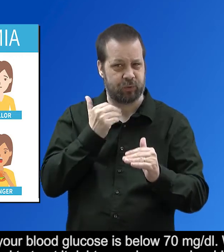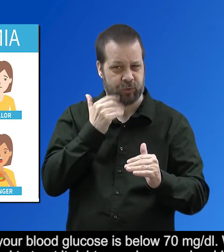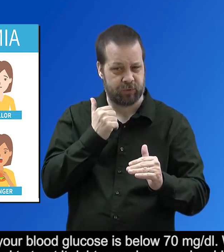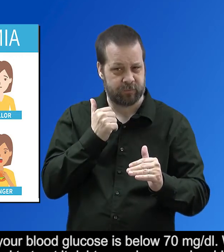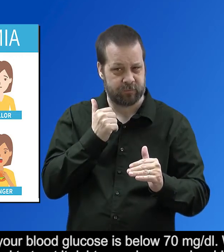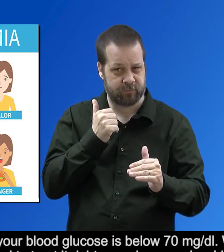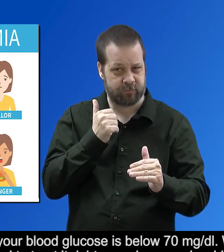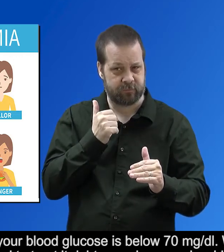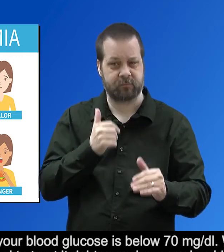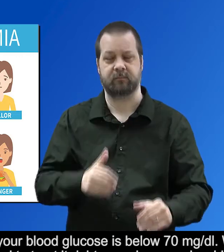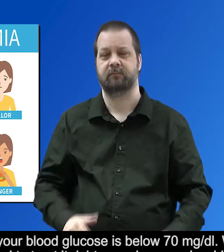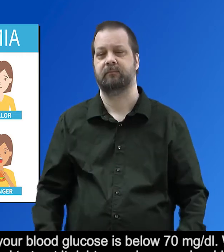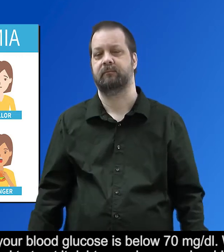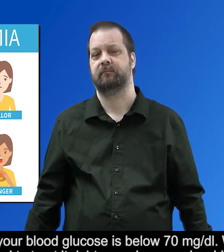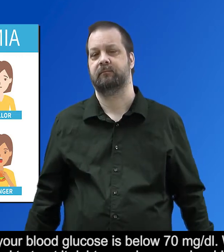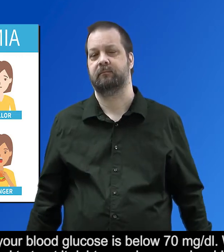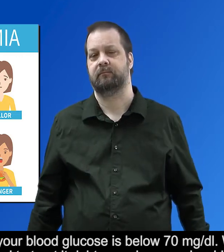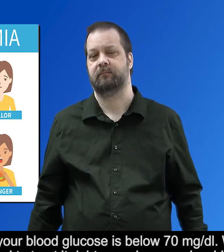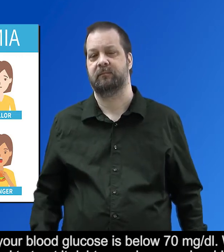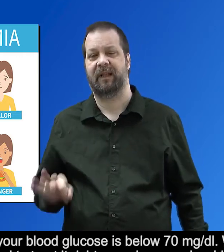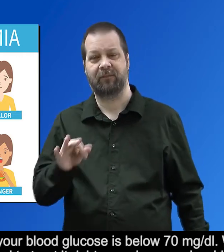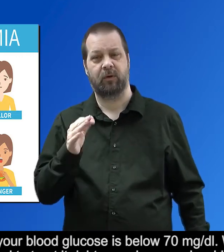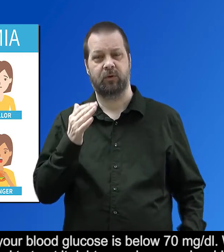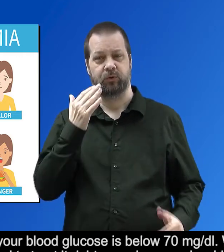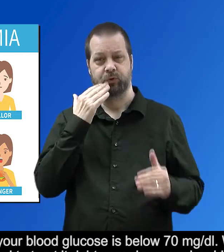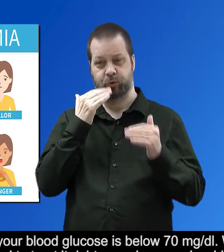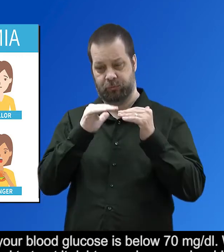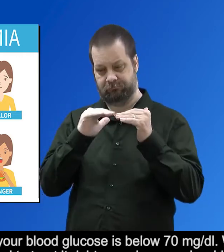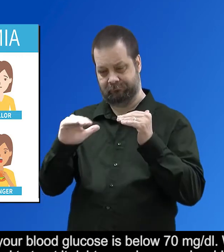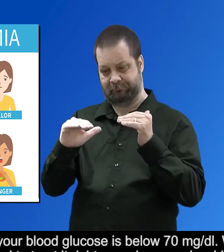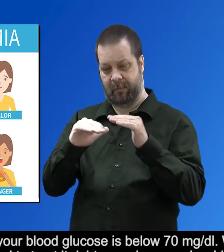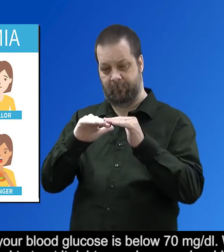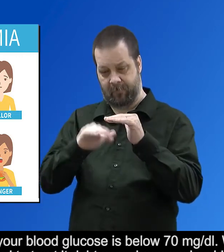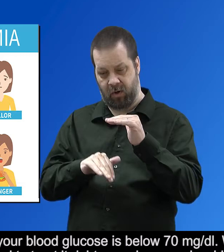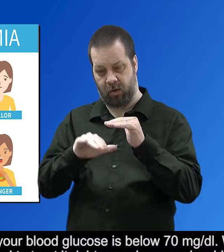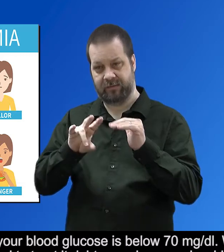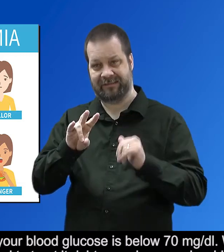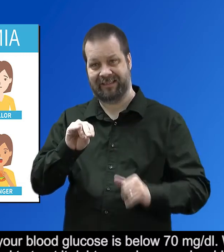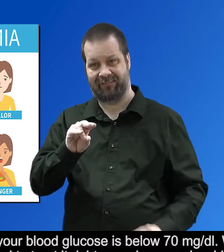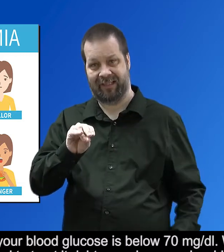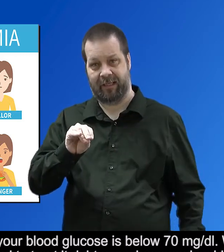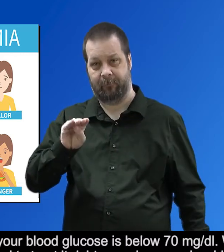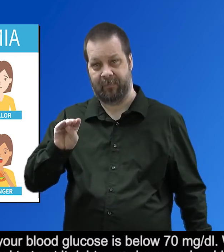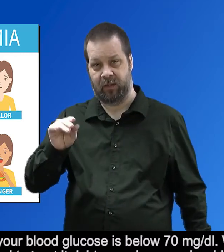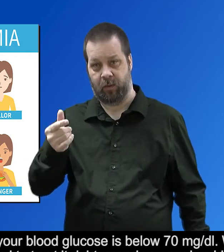Hypoglycemia is when your blood glucose is below 70 milligrams per deciliter.